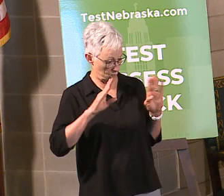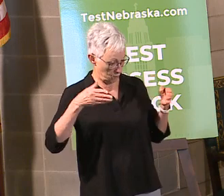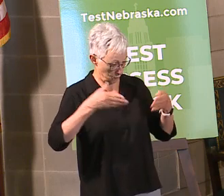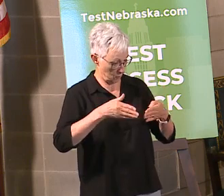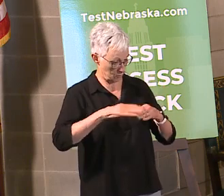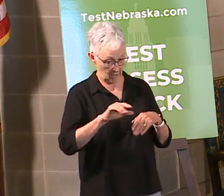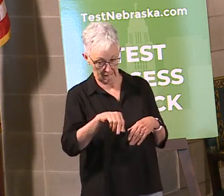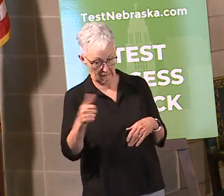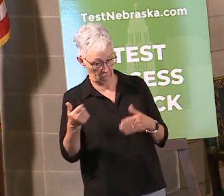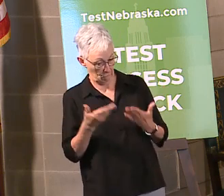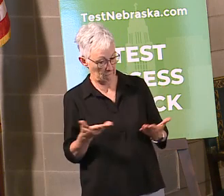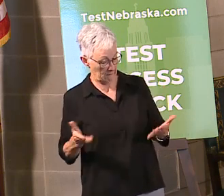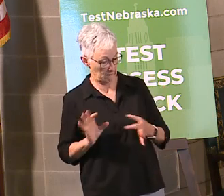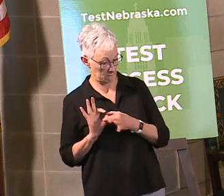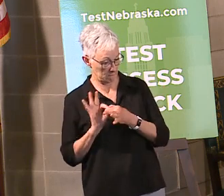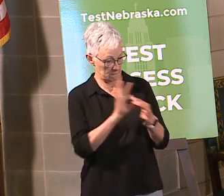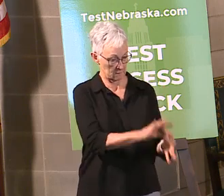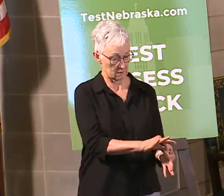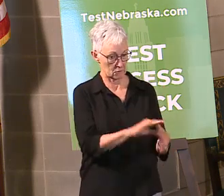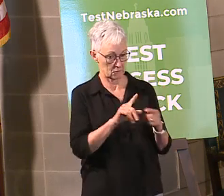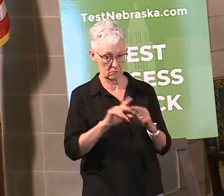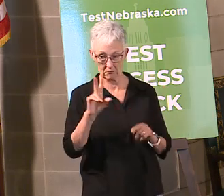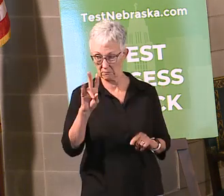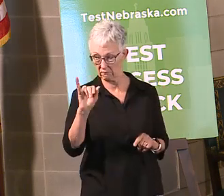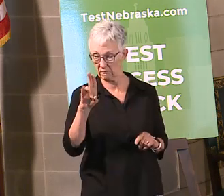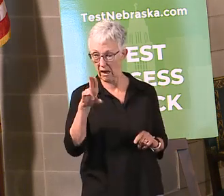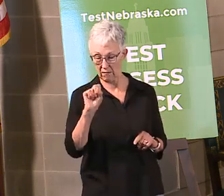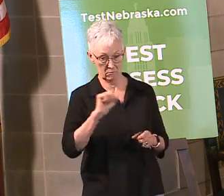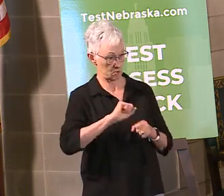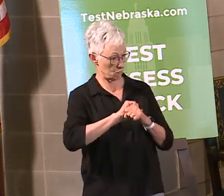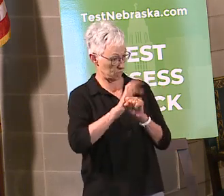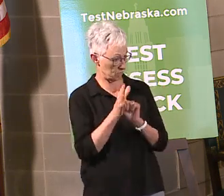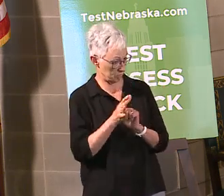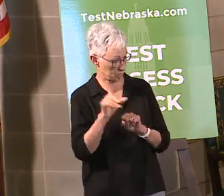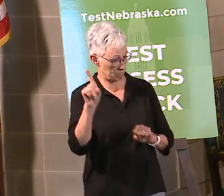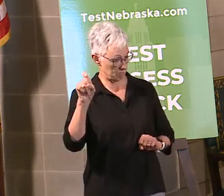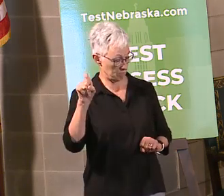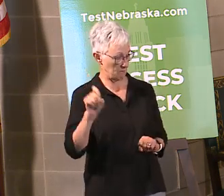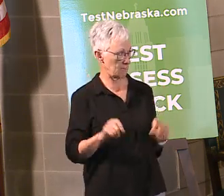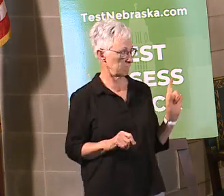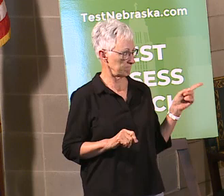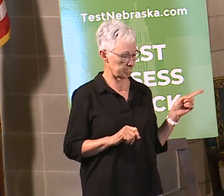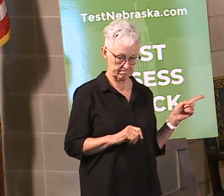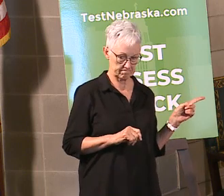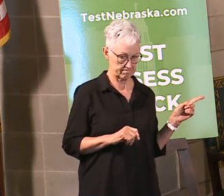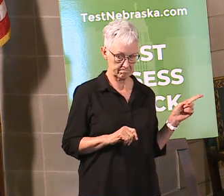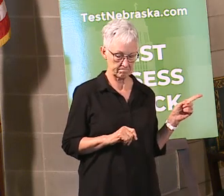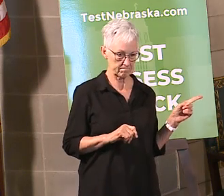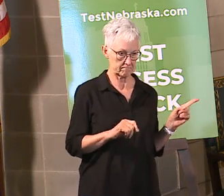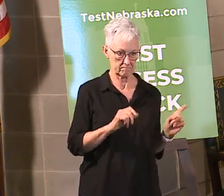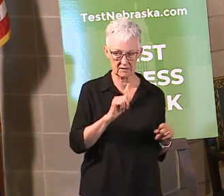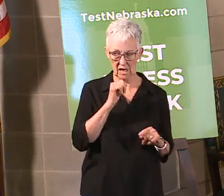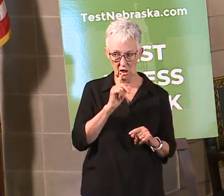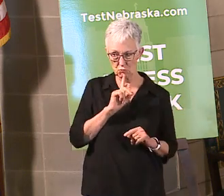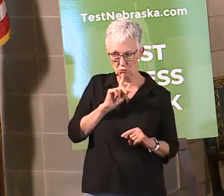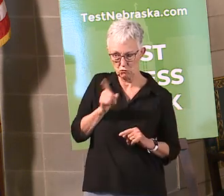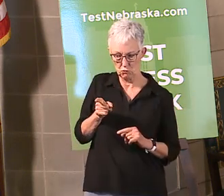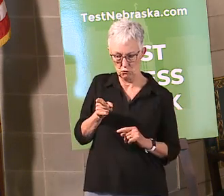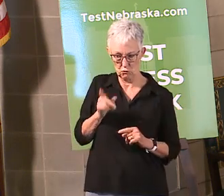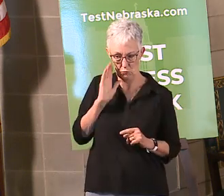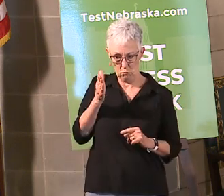address? I don't know of any additional virus-related needs that the legislature will have to address at this time. Obviously, that's always subject to change. Something could